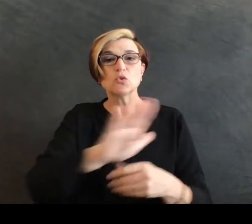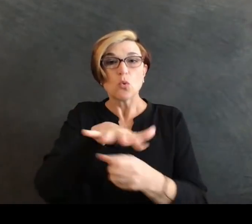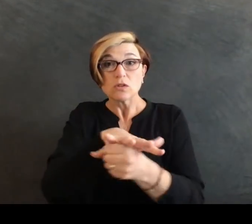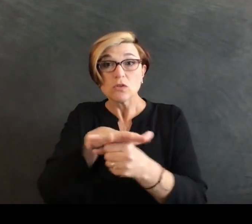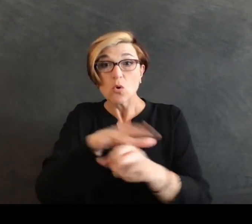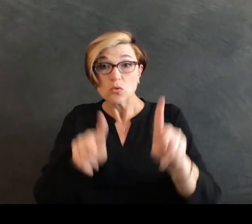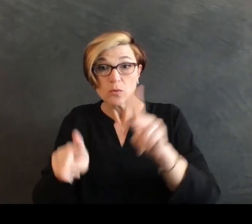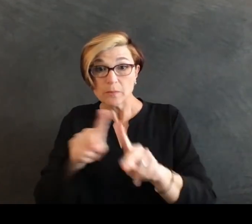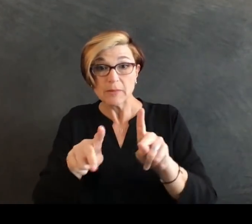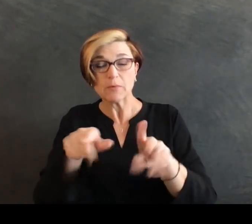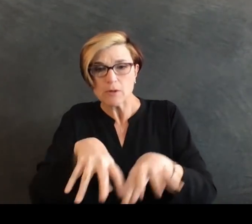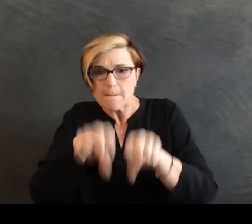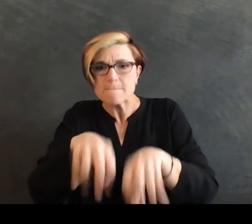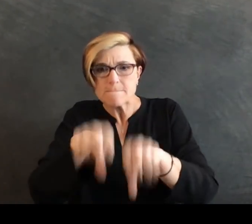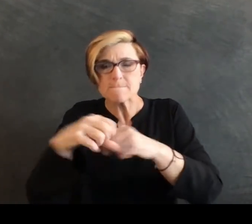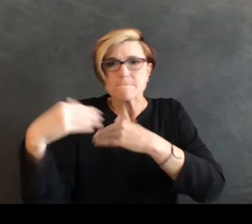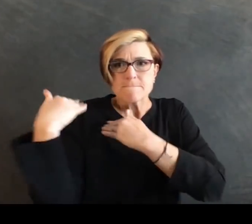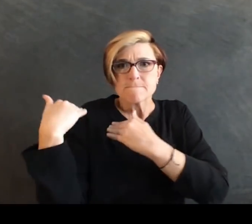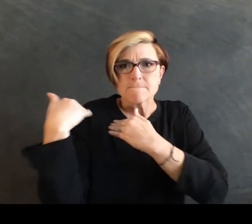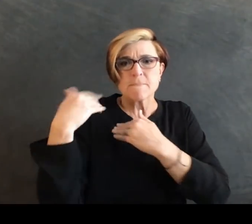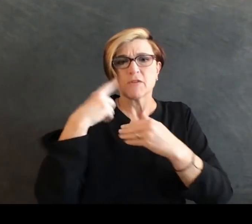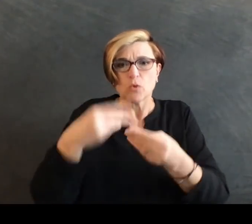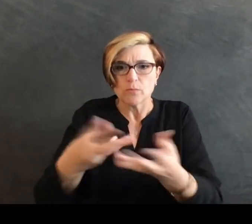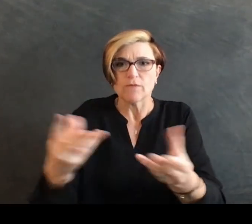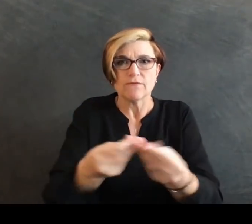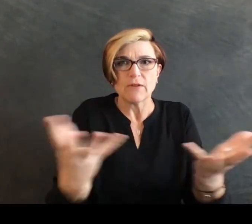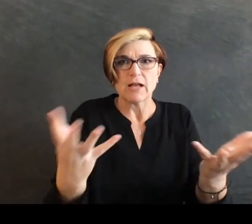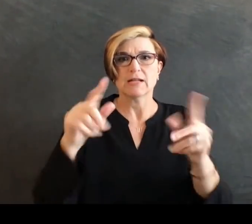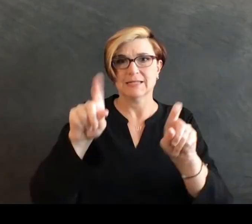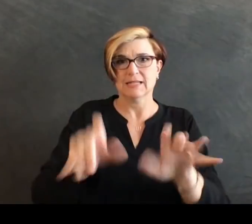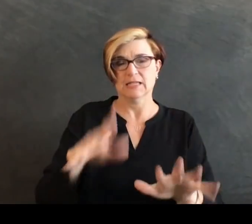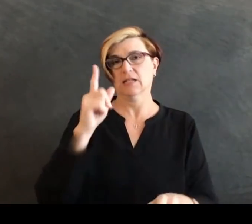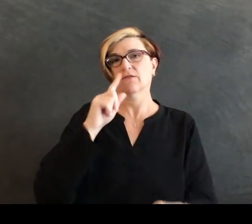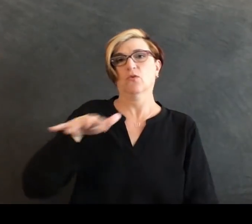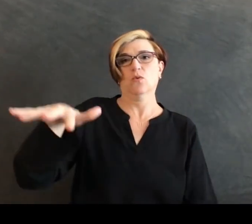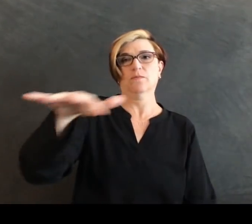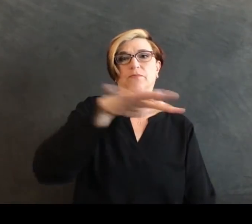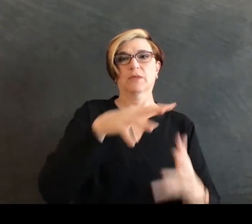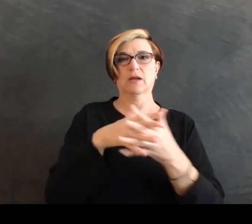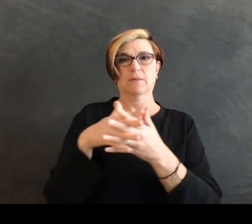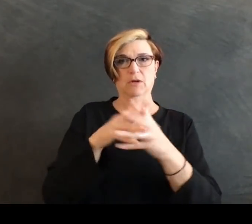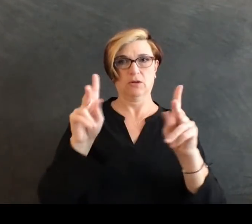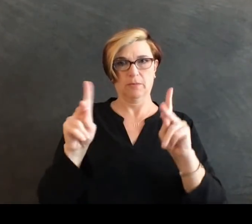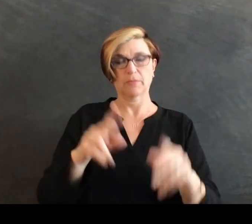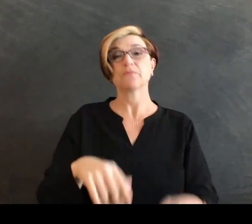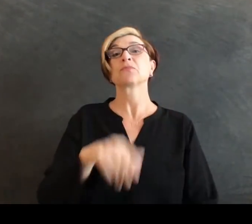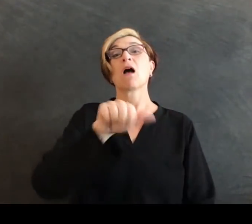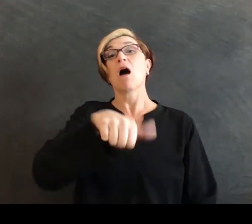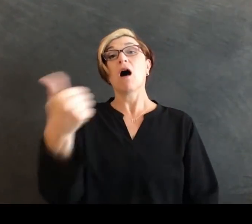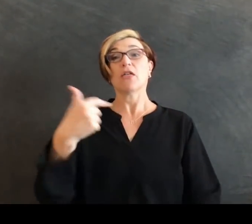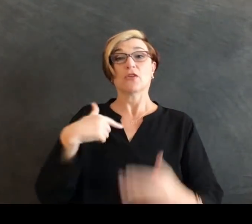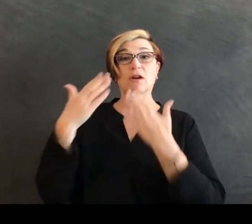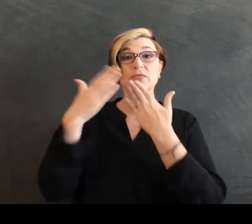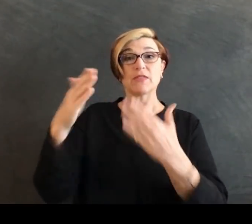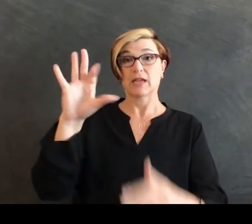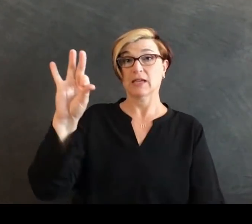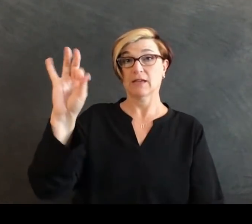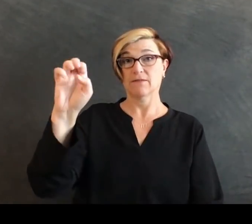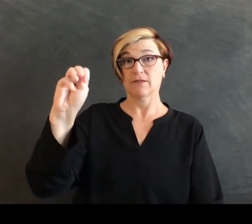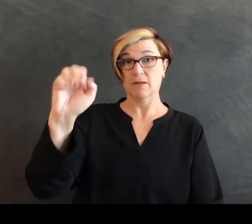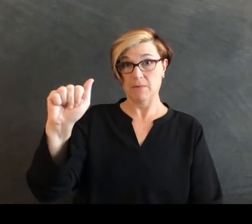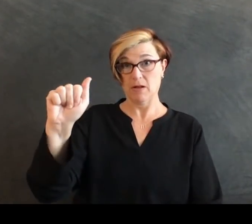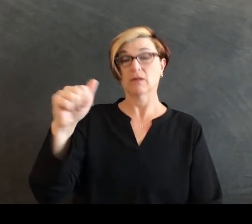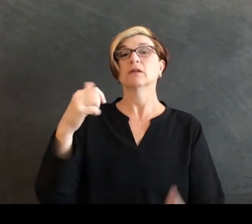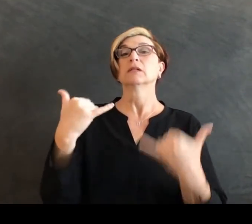much more easily accessible to the Americans who need it. I'm also grateful to FEMA, with whom we're now working closely to get state and local partners what they